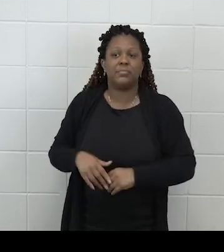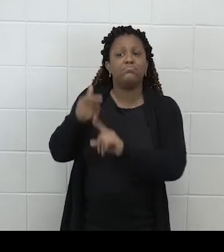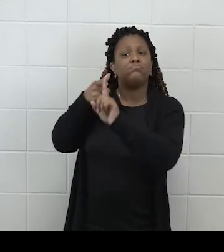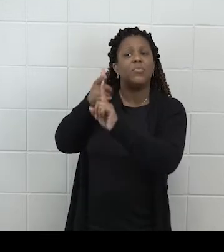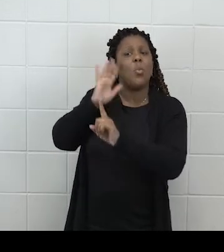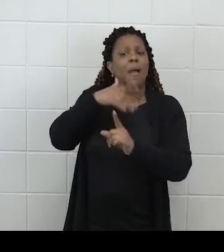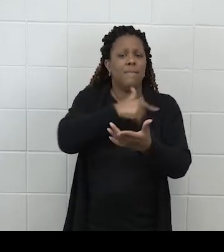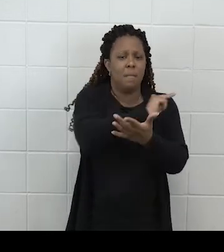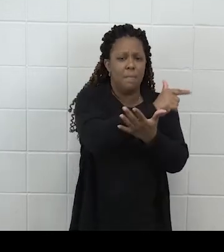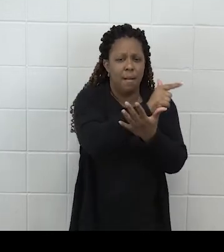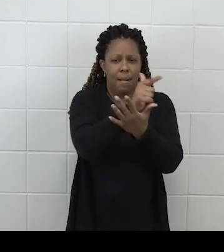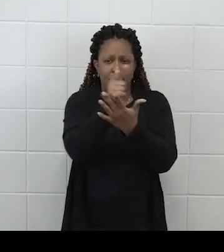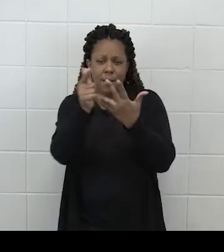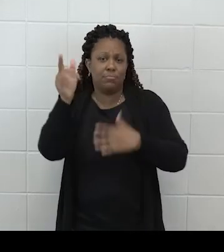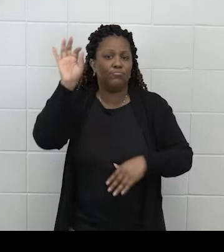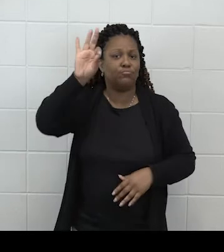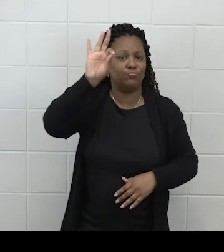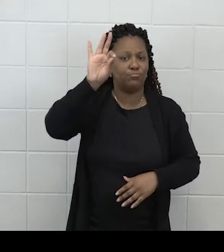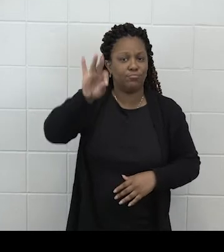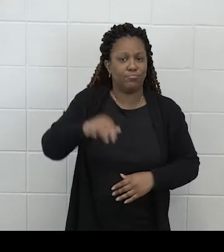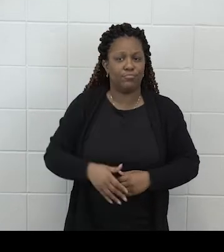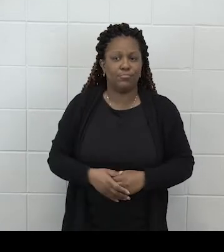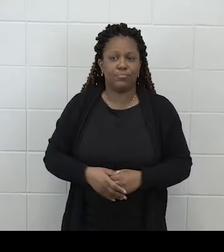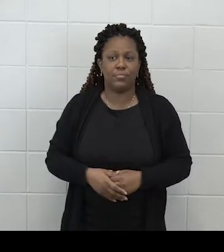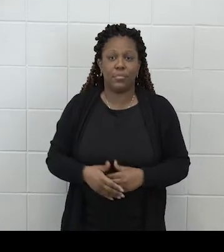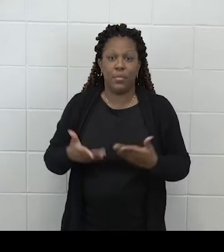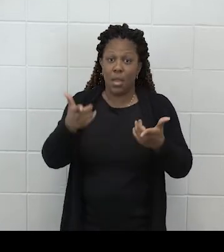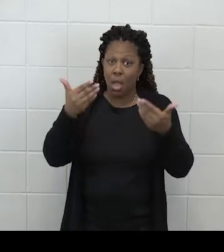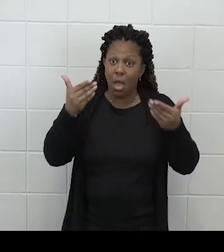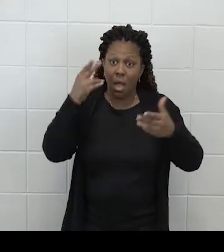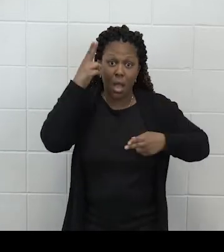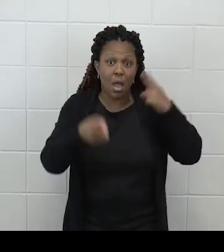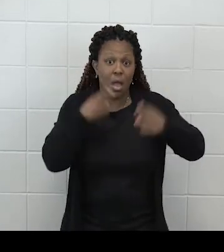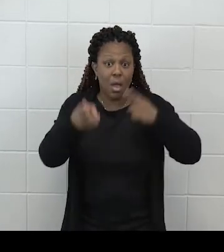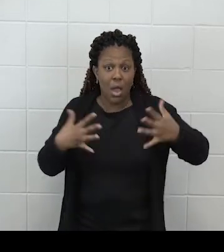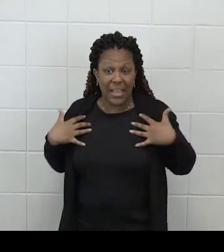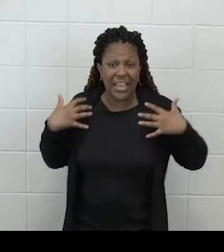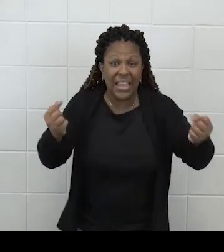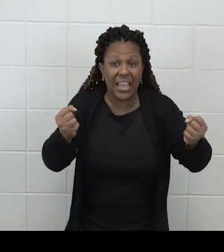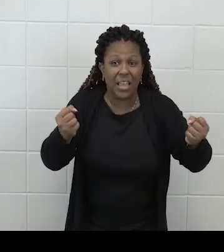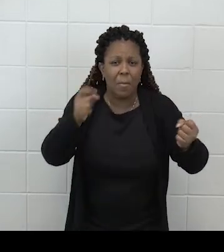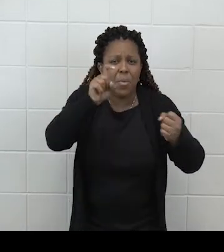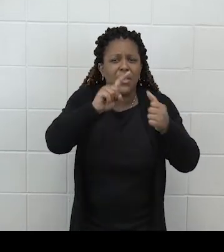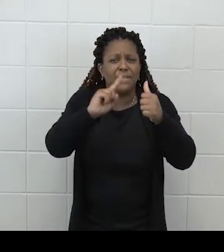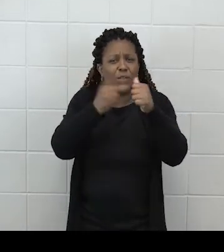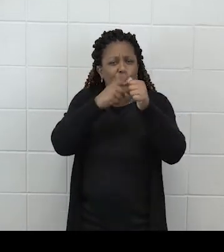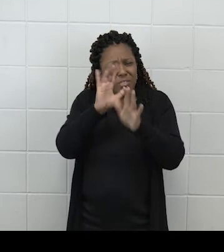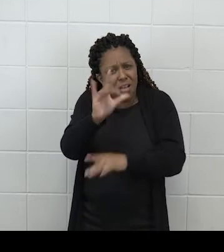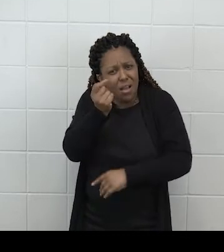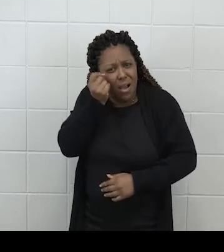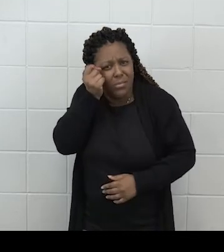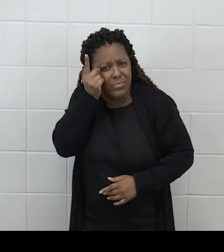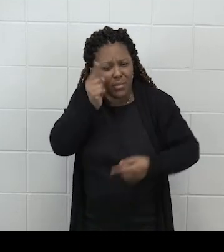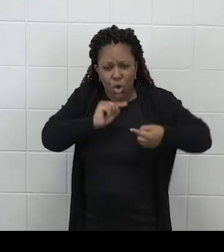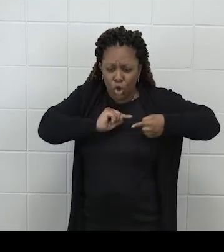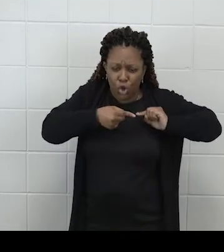and the depth of the wound. Let us not offer false equivalencies, thereby diminishing the particular